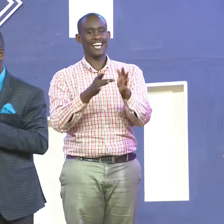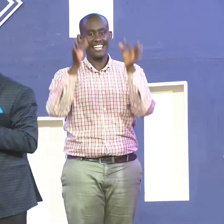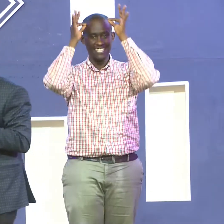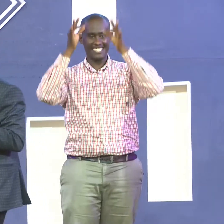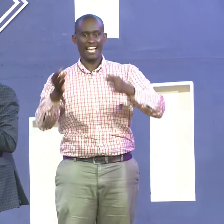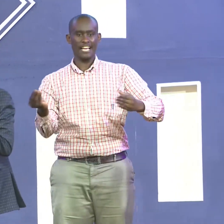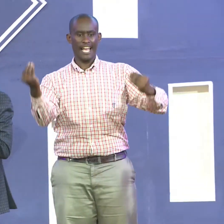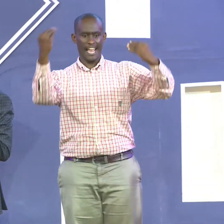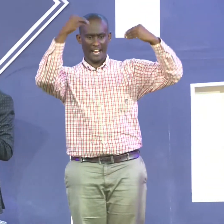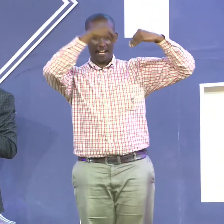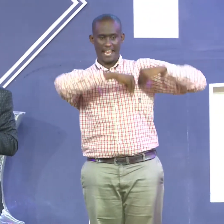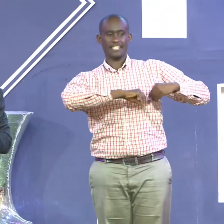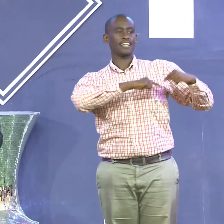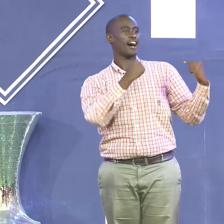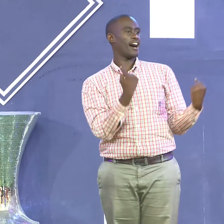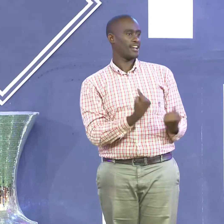to enter within us.